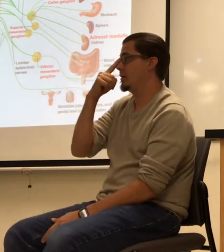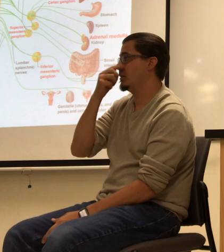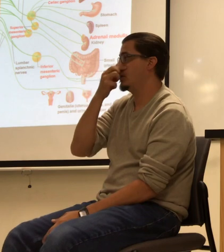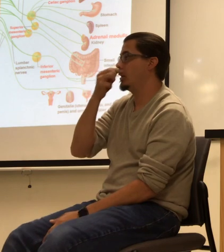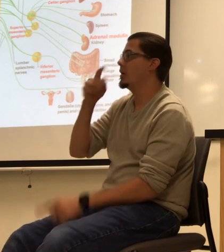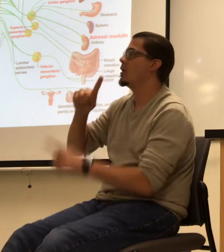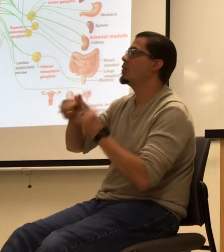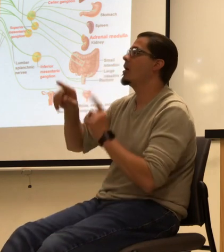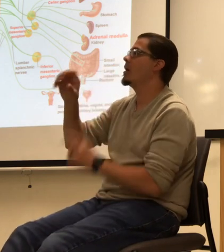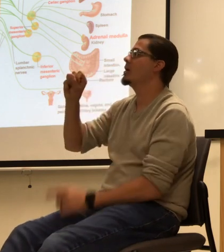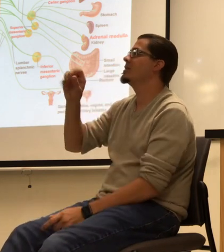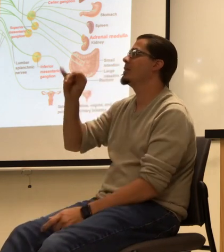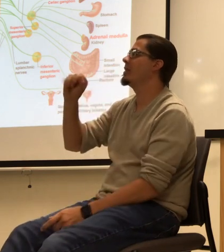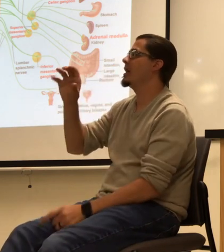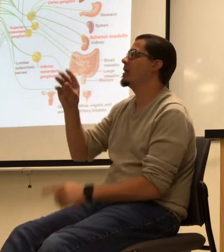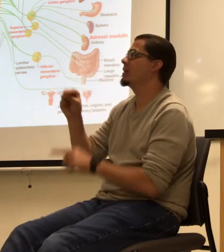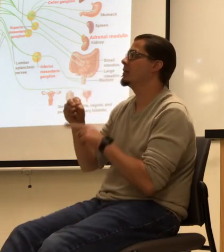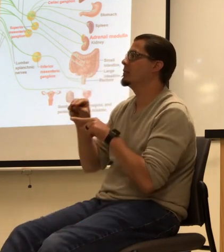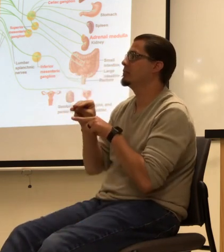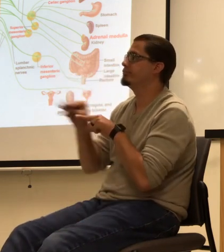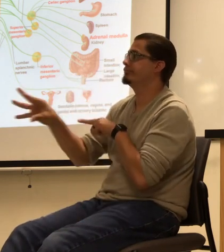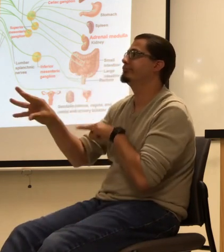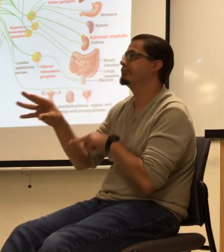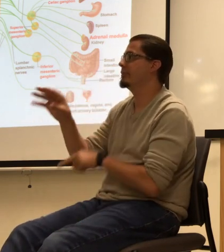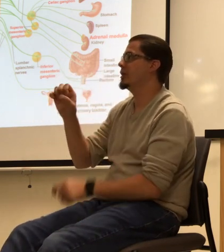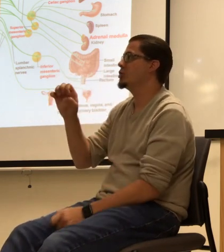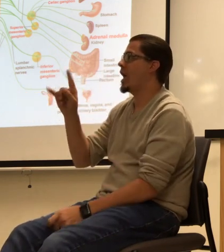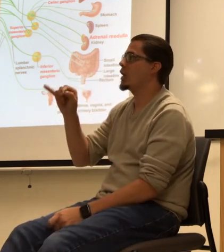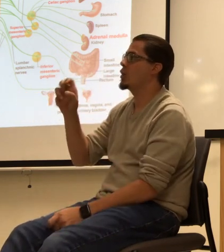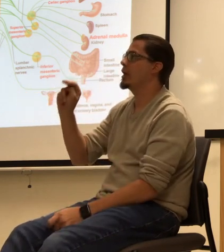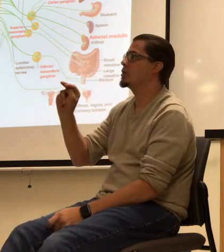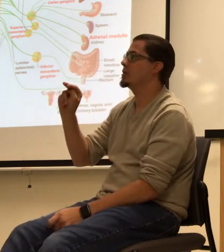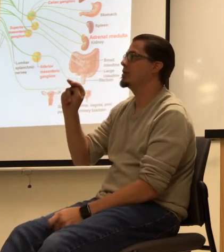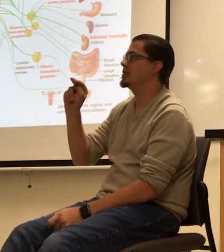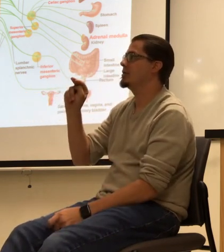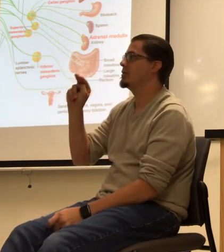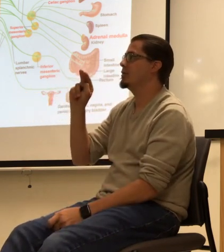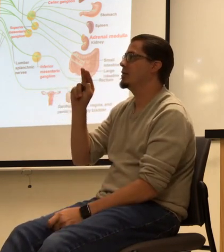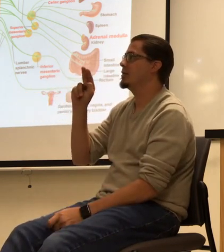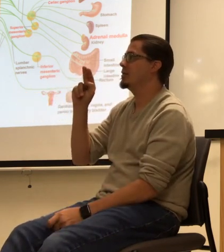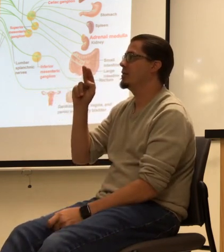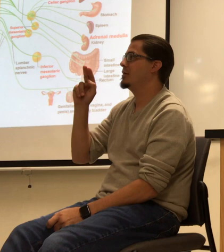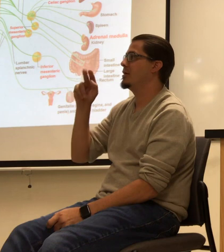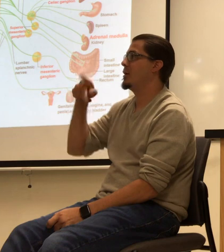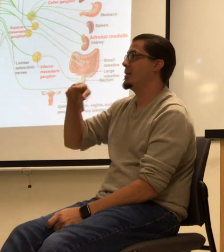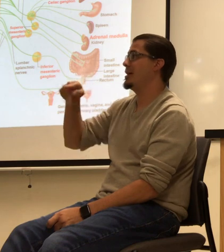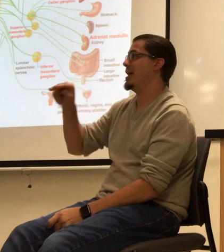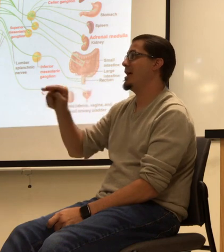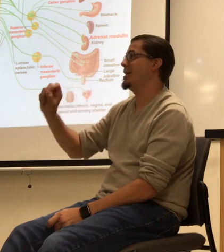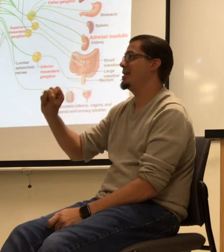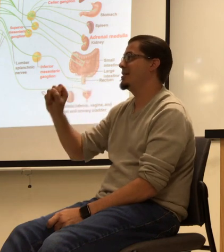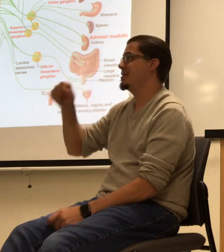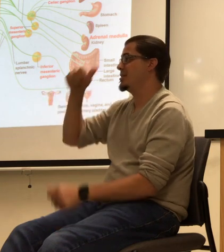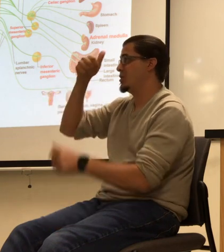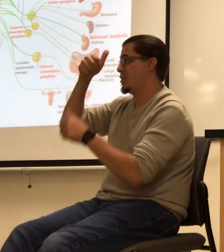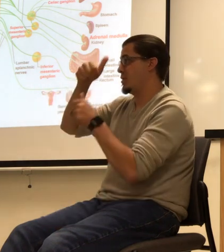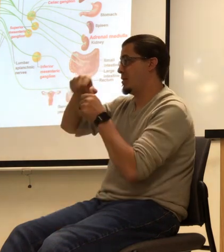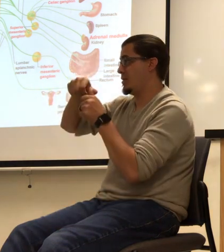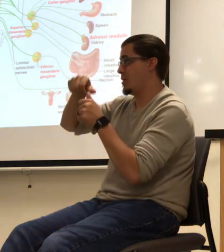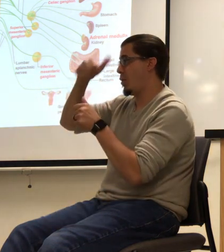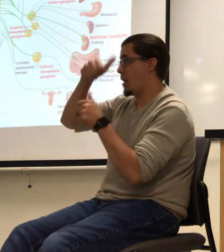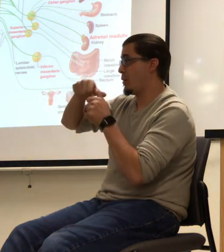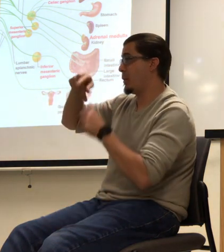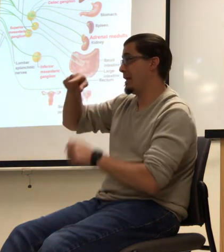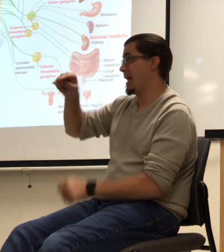but sympathetic was ejaculation. So just remember, point and shoot, right? PNS, parasympathetic, erection,